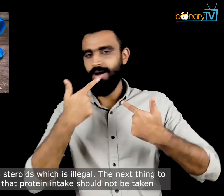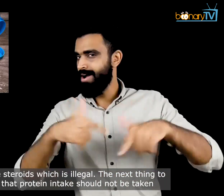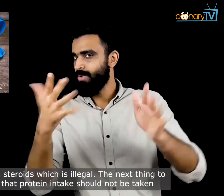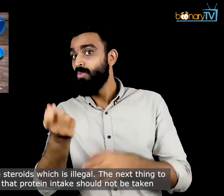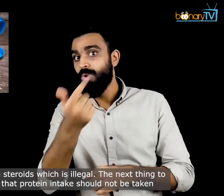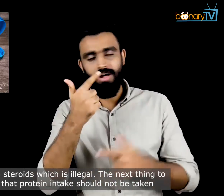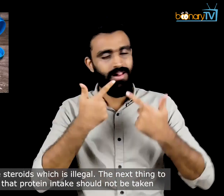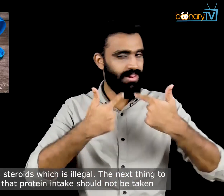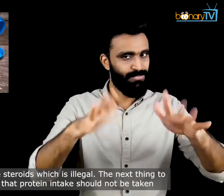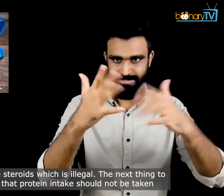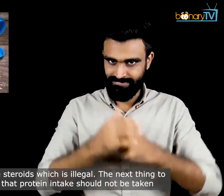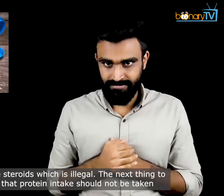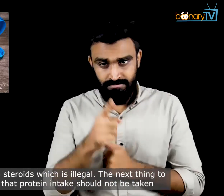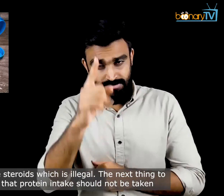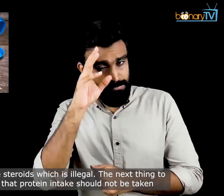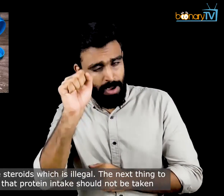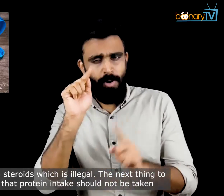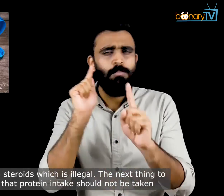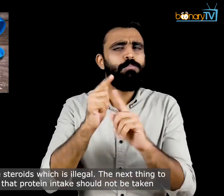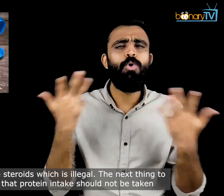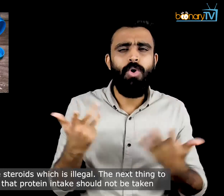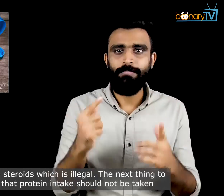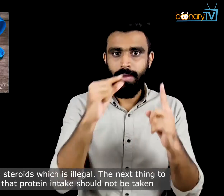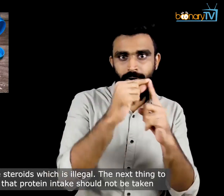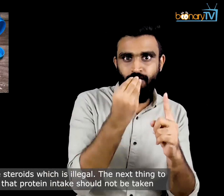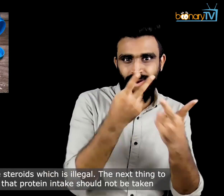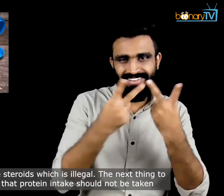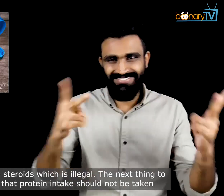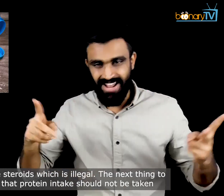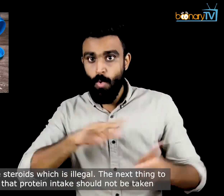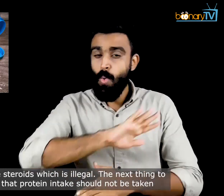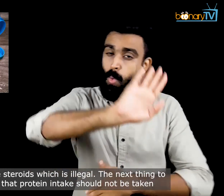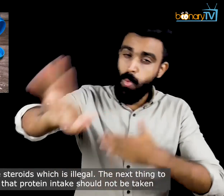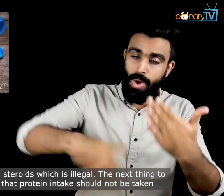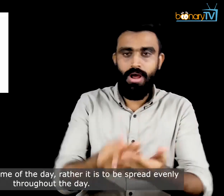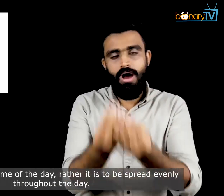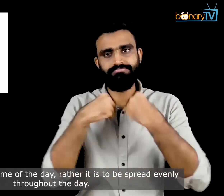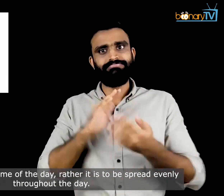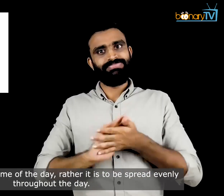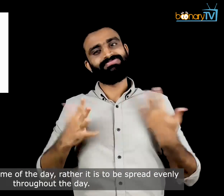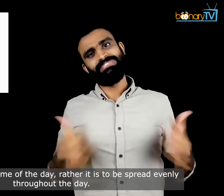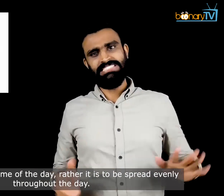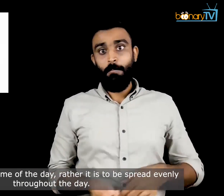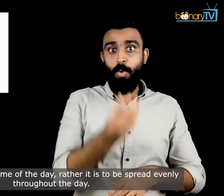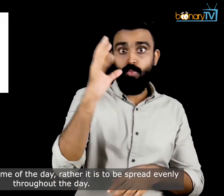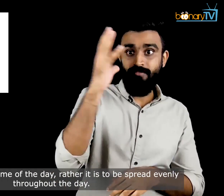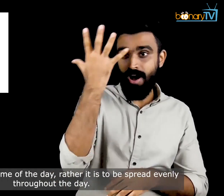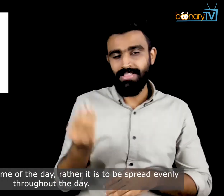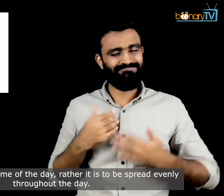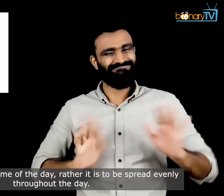the next thing to remember is that protein intake should not be taken only at one meal time of the day